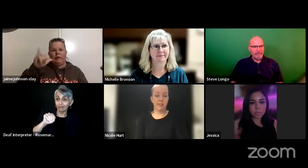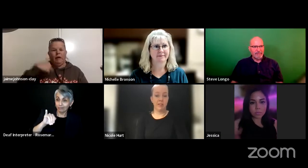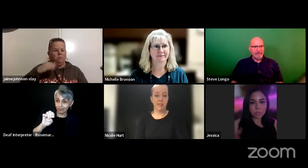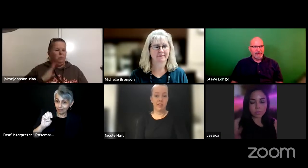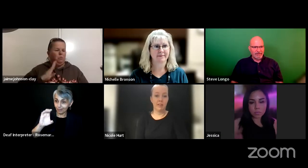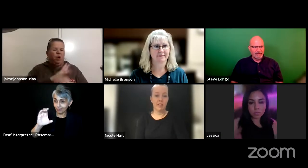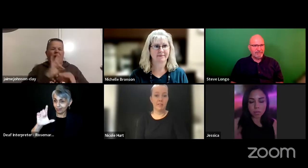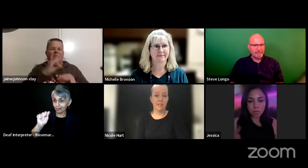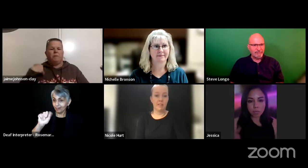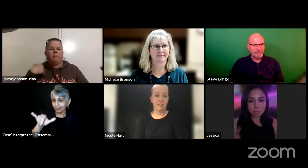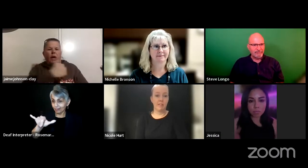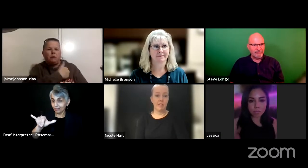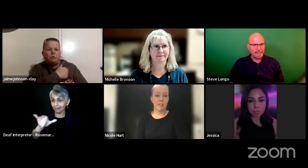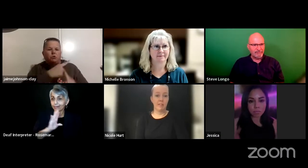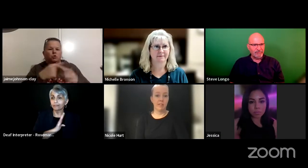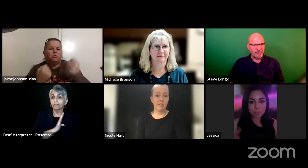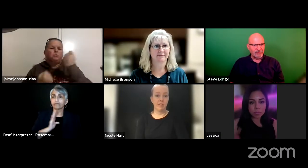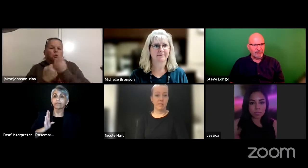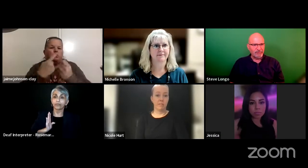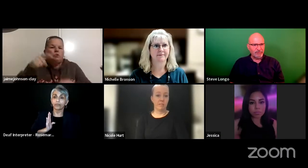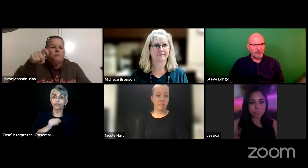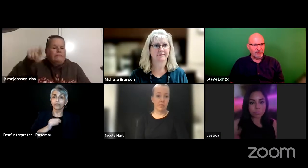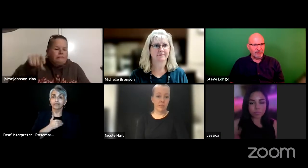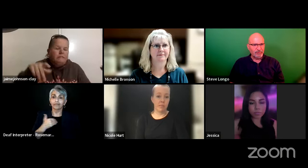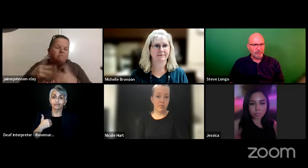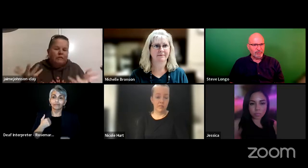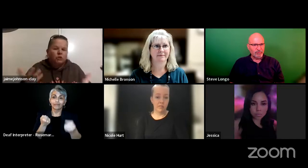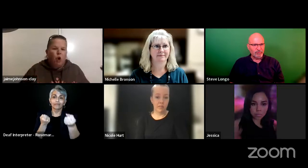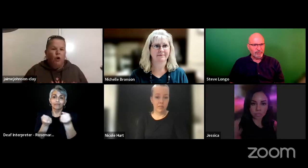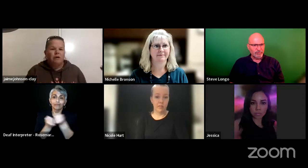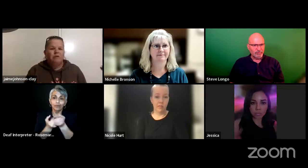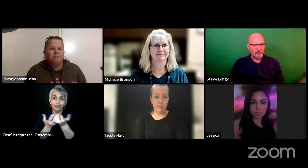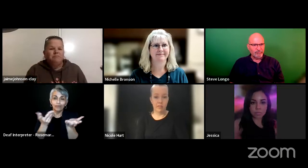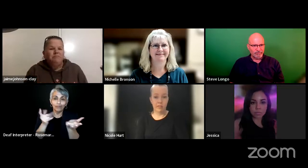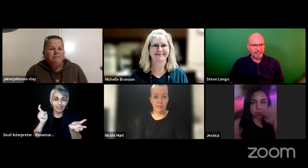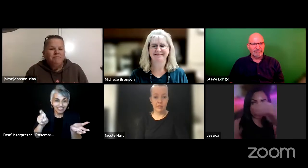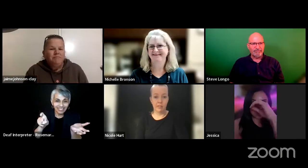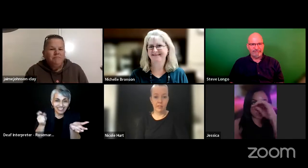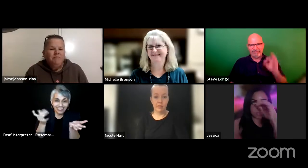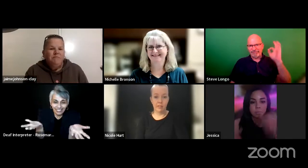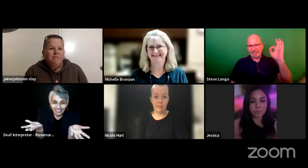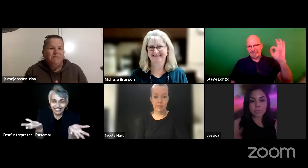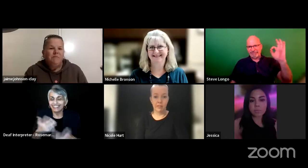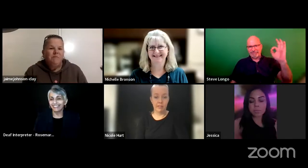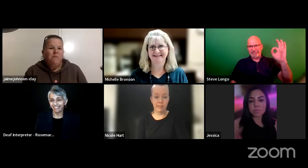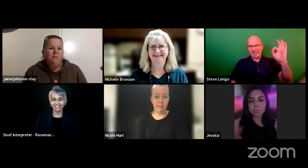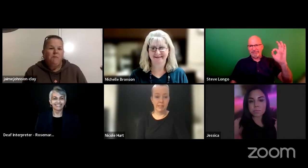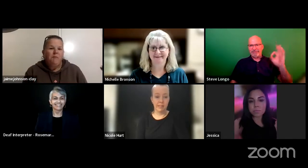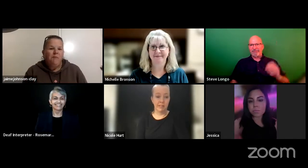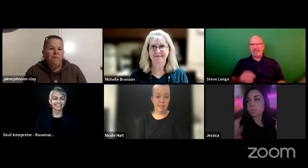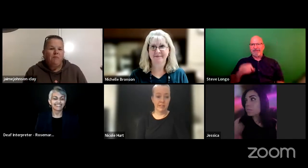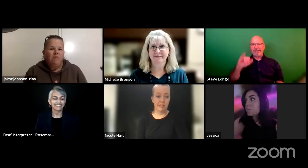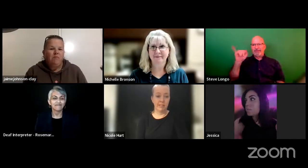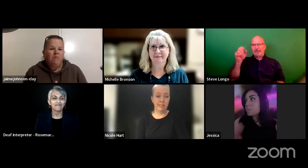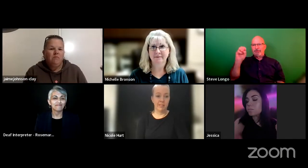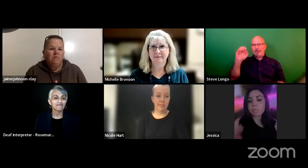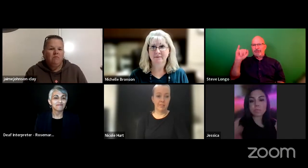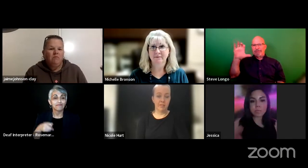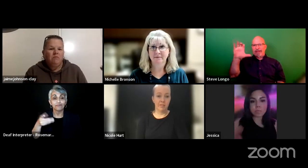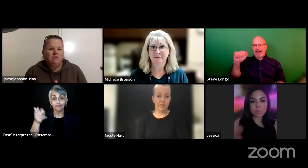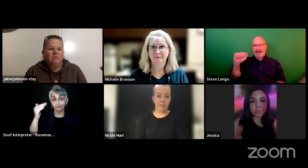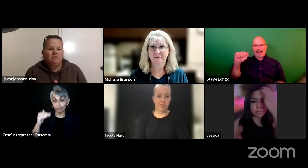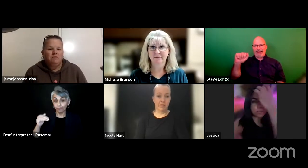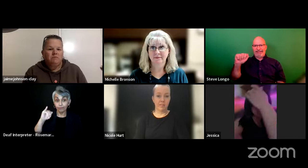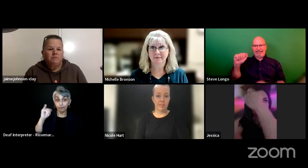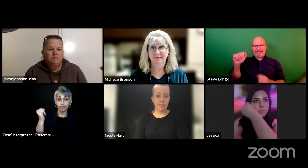Jamie saying, my name is Jamie Clay. I'm a board member in a role of support.